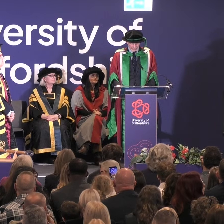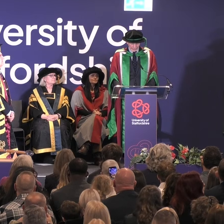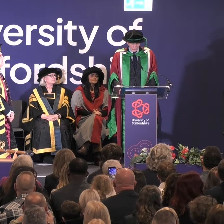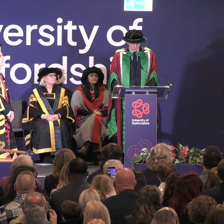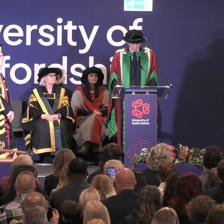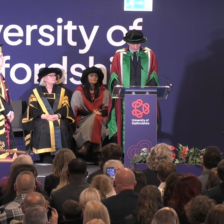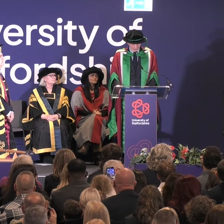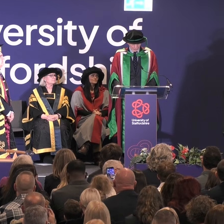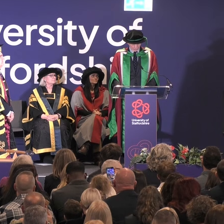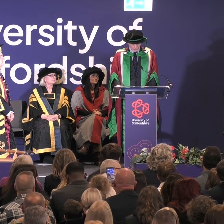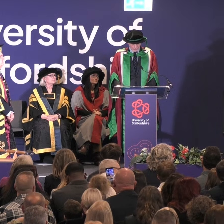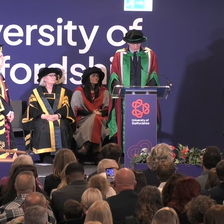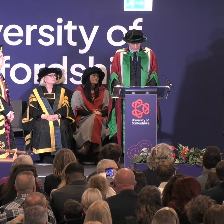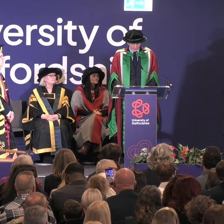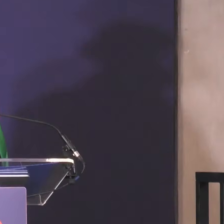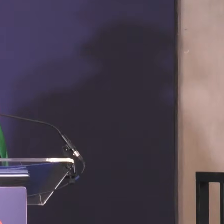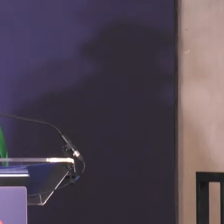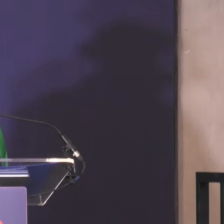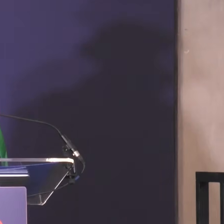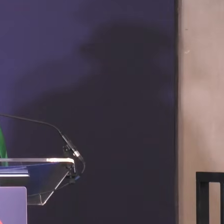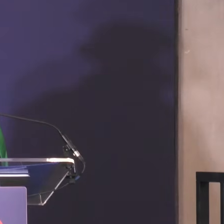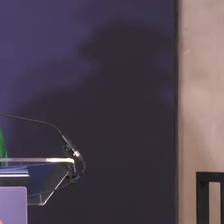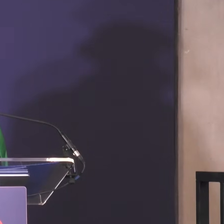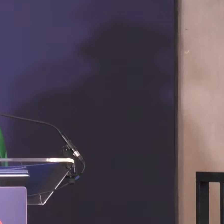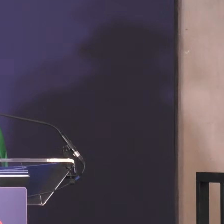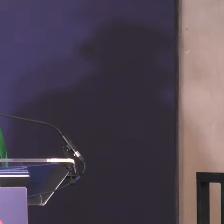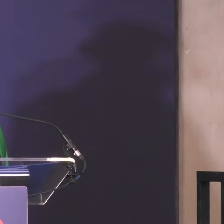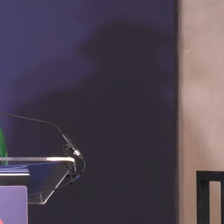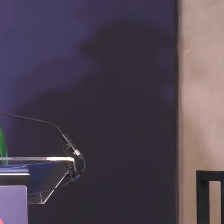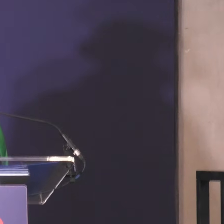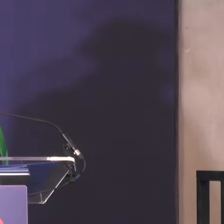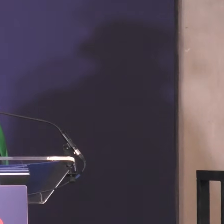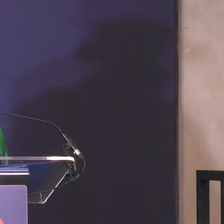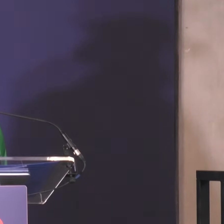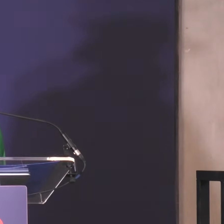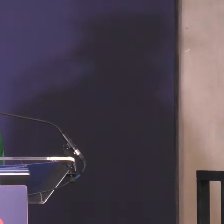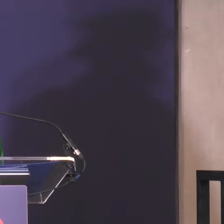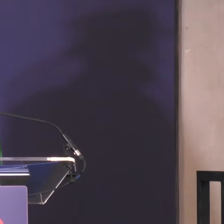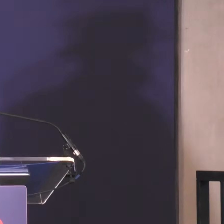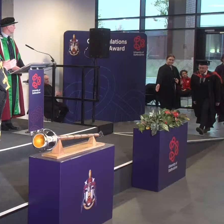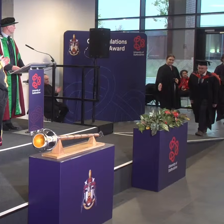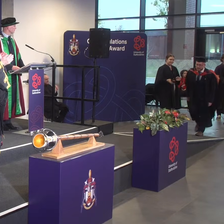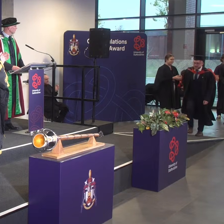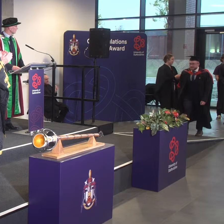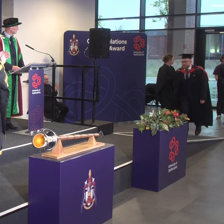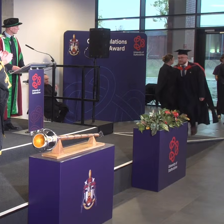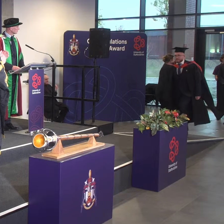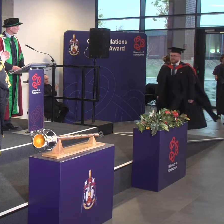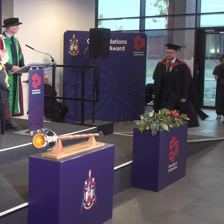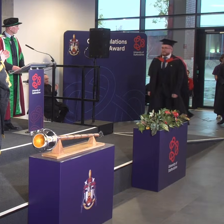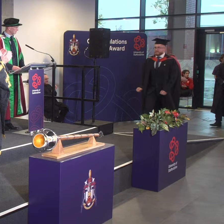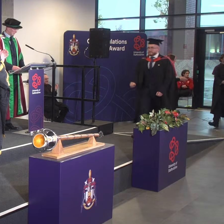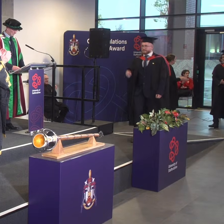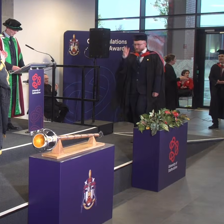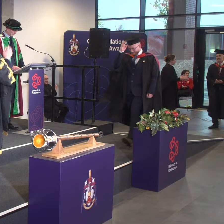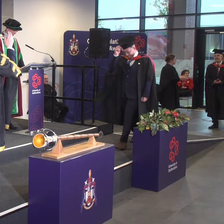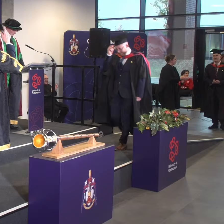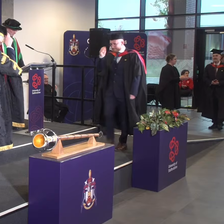Receiving the Institute of Policing Prize for the highest postgraduate achievement, Oliver Jones.